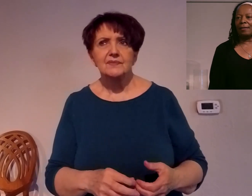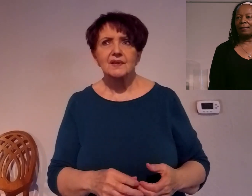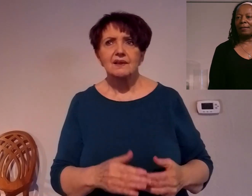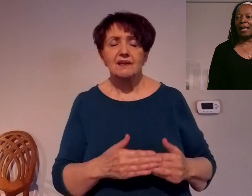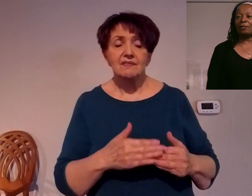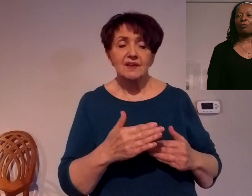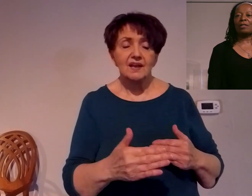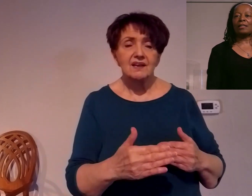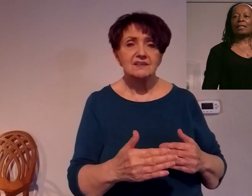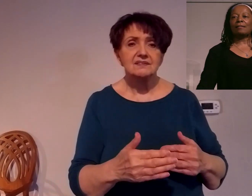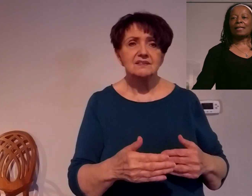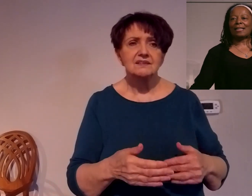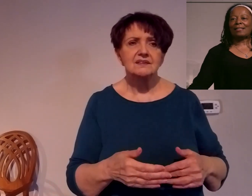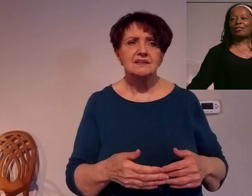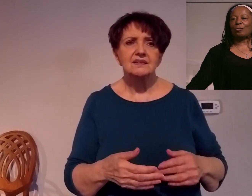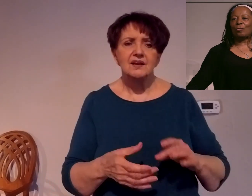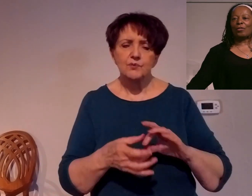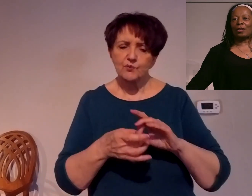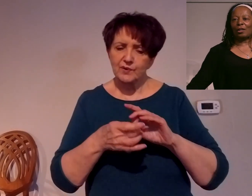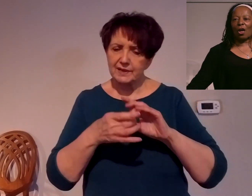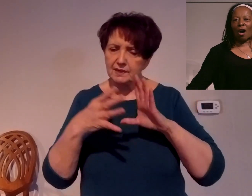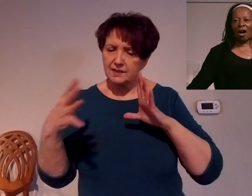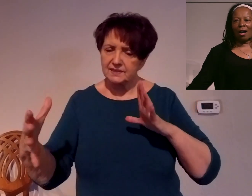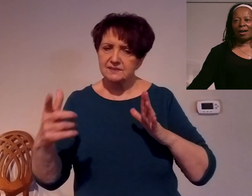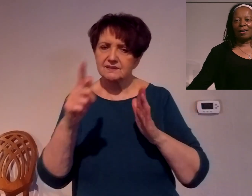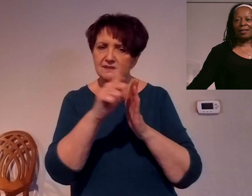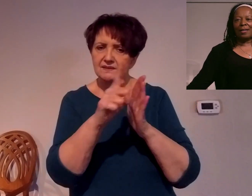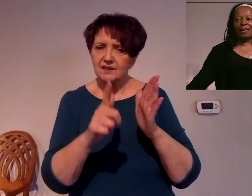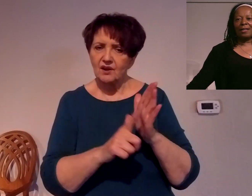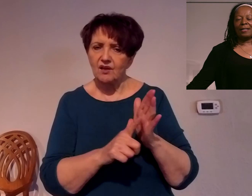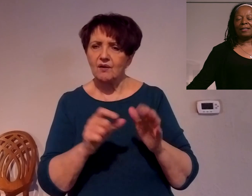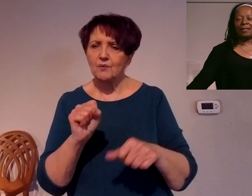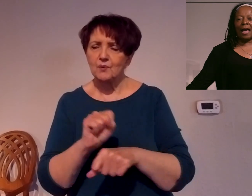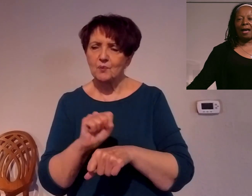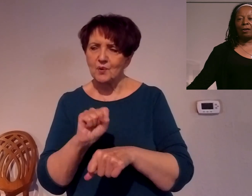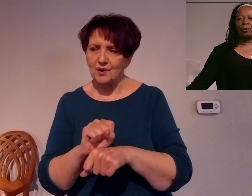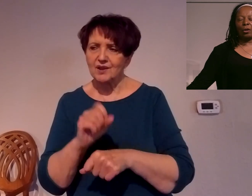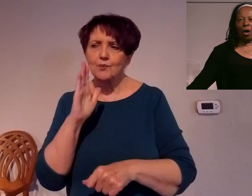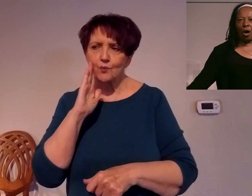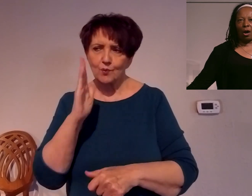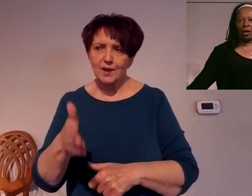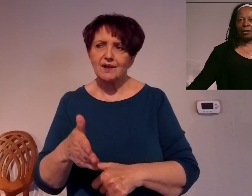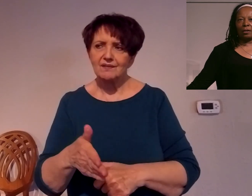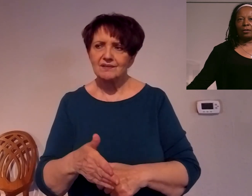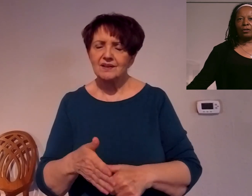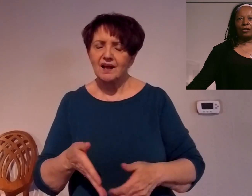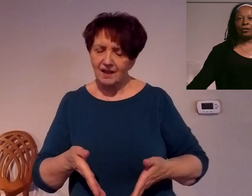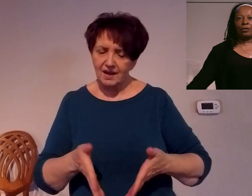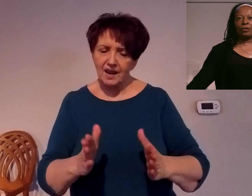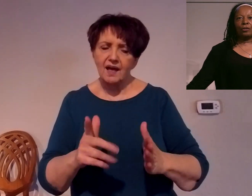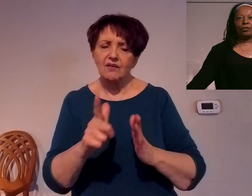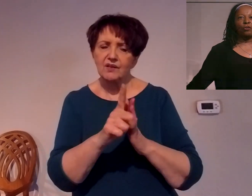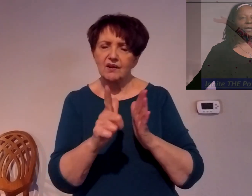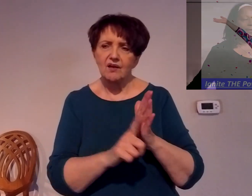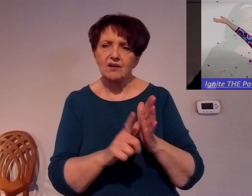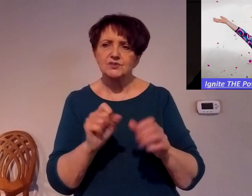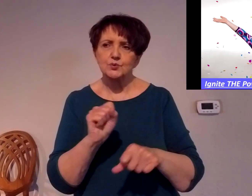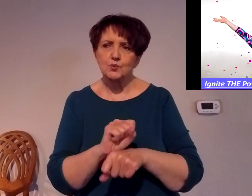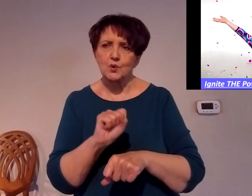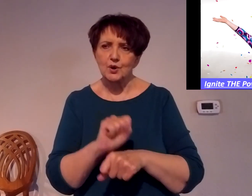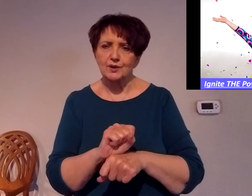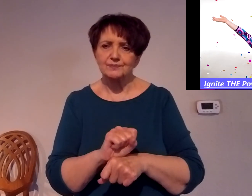then let's release it to the law and allow law